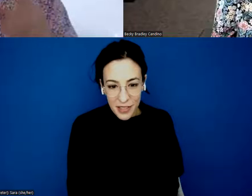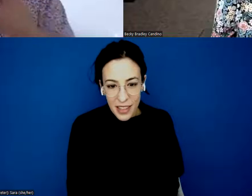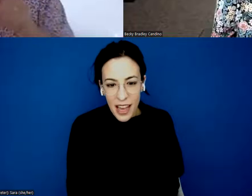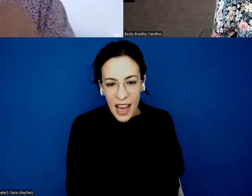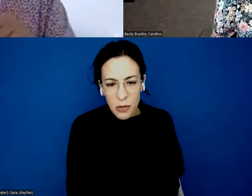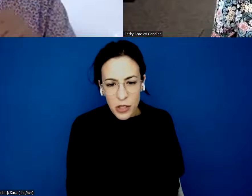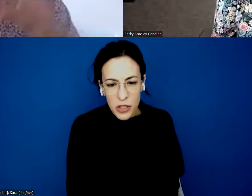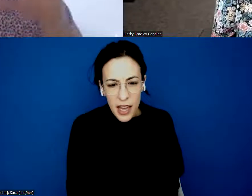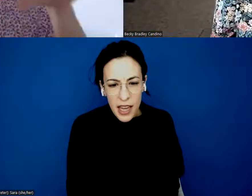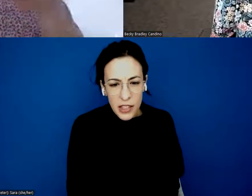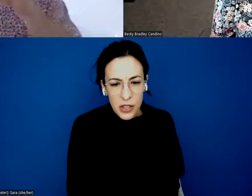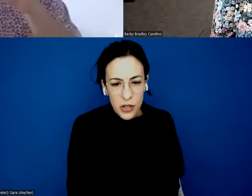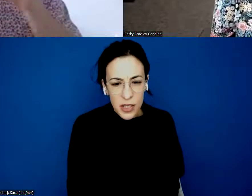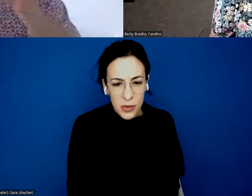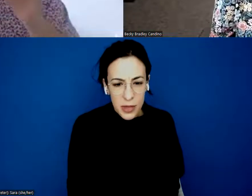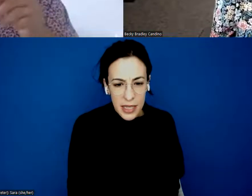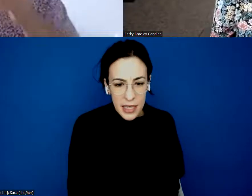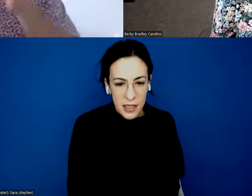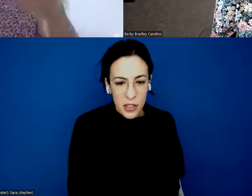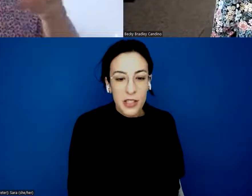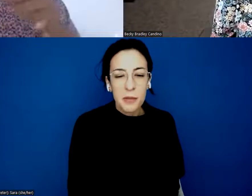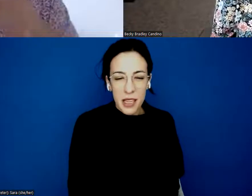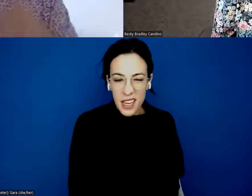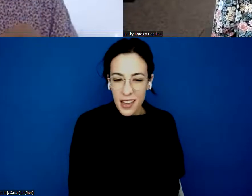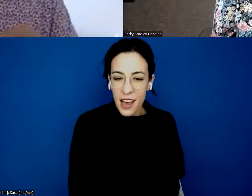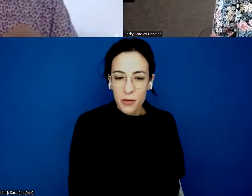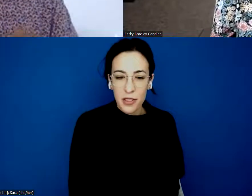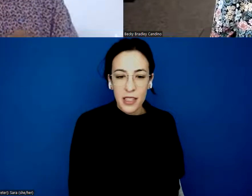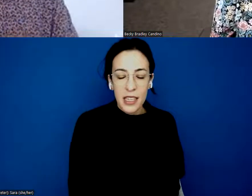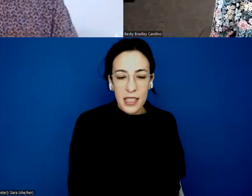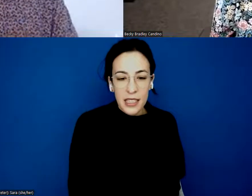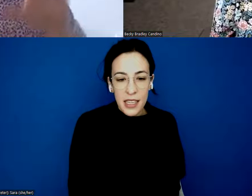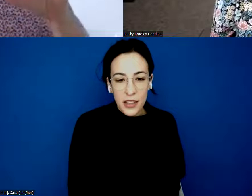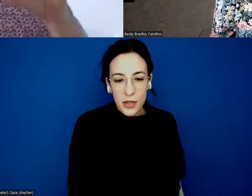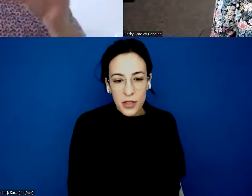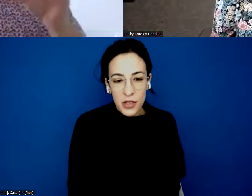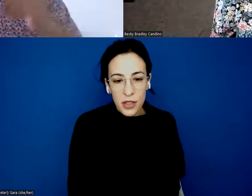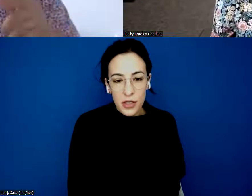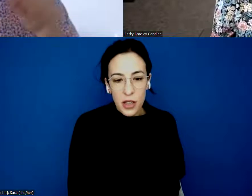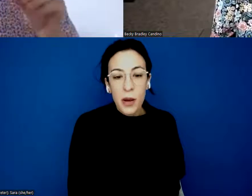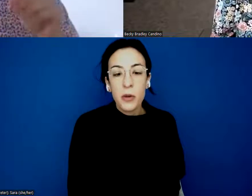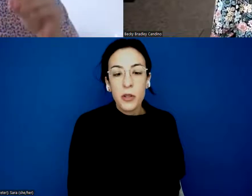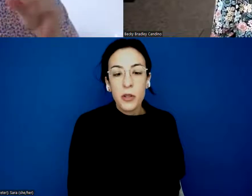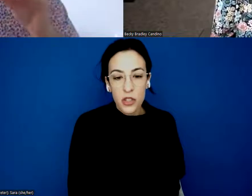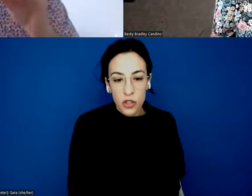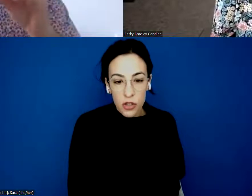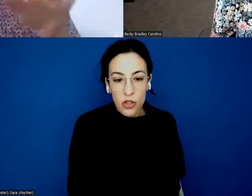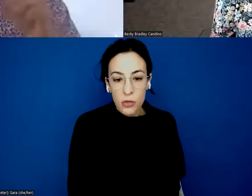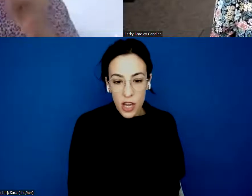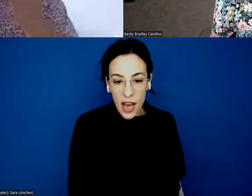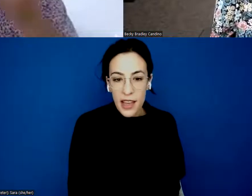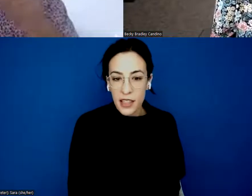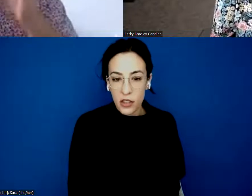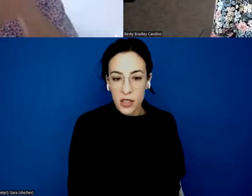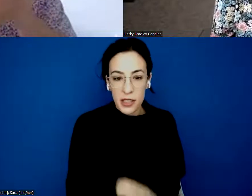Absolutely. I will do that as soon as we close the meeting. I will send those. I'll put them in the